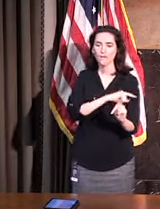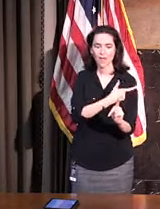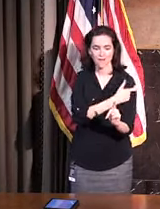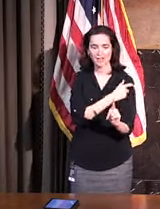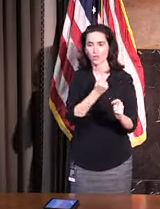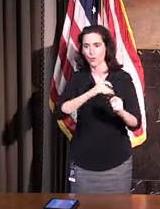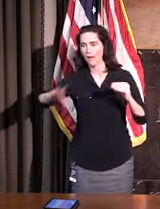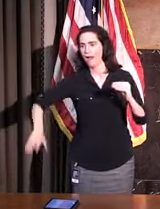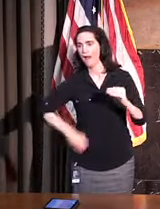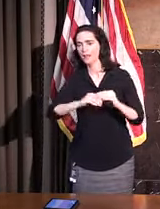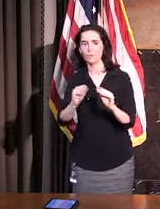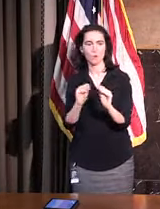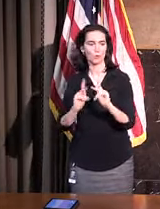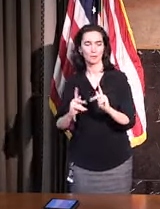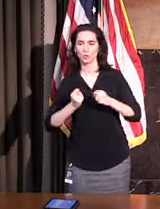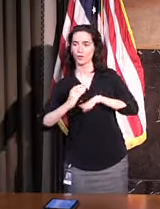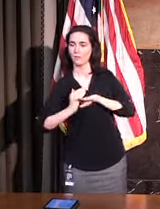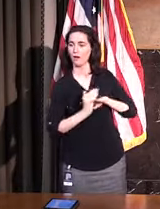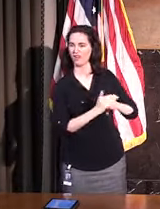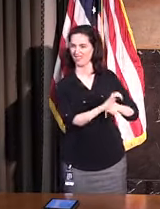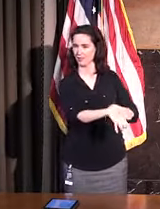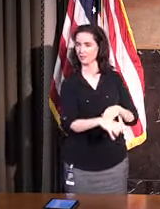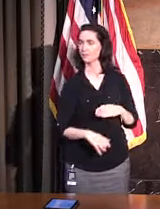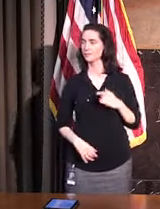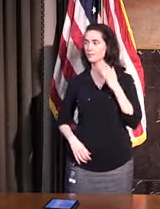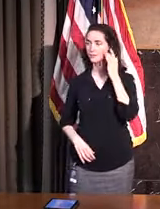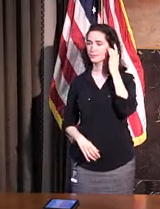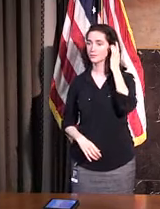for the vaccine at this time.